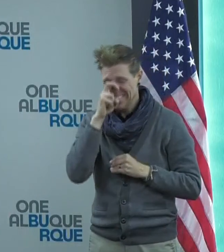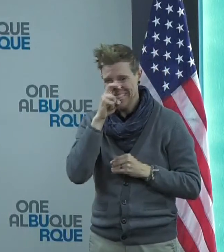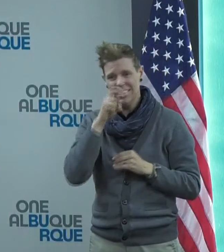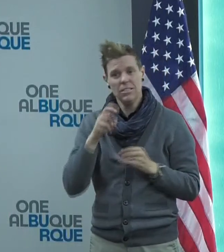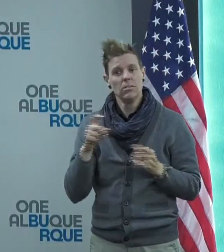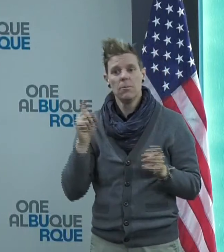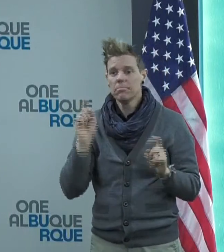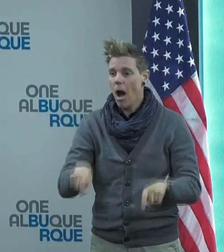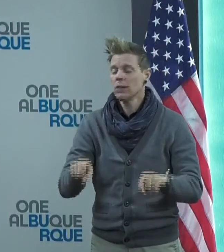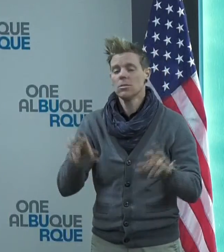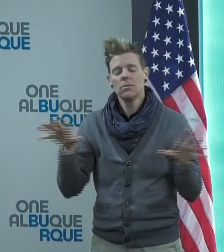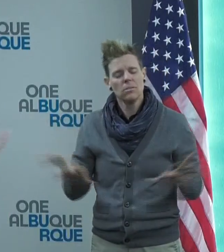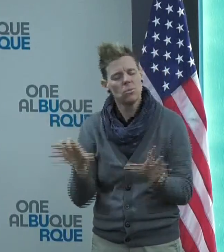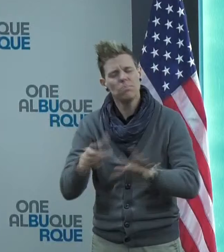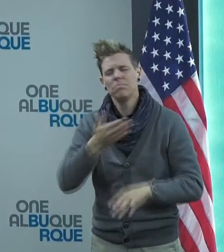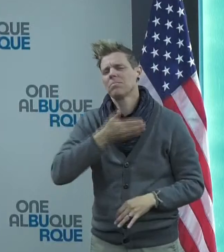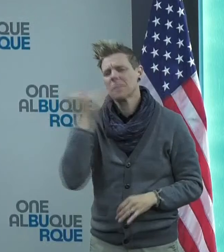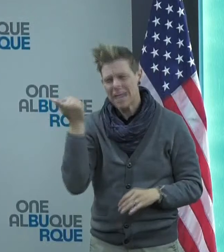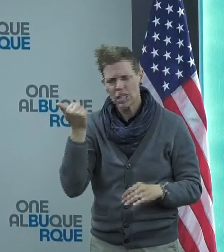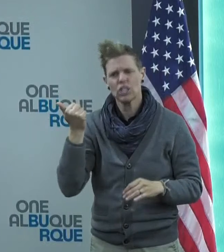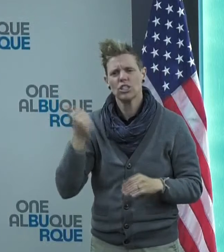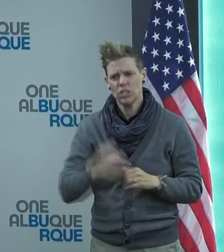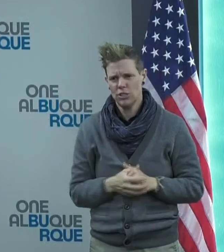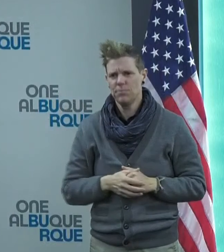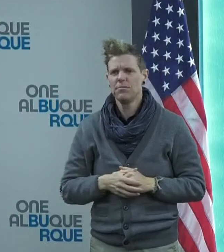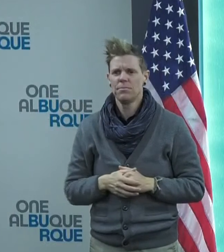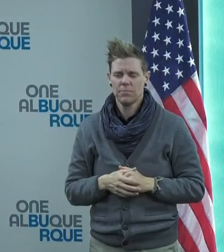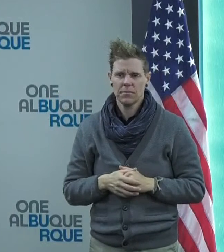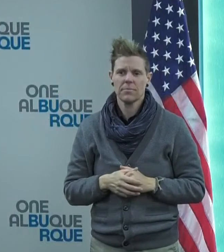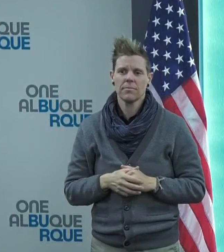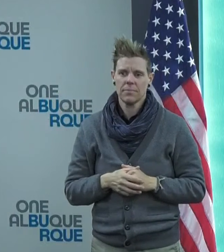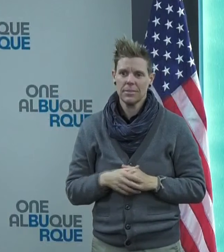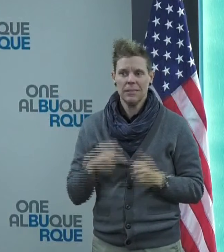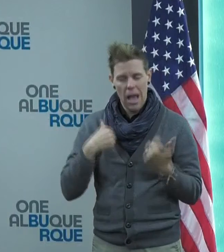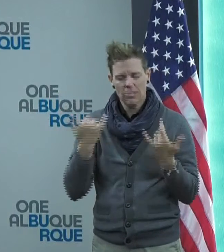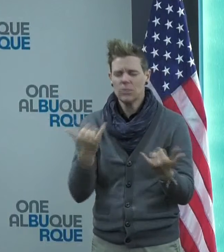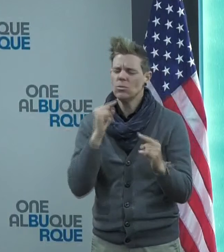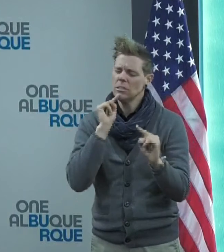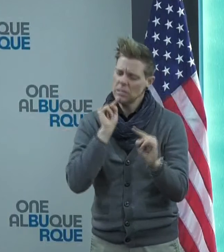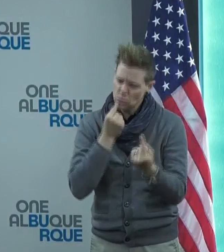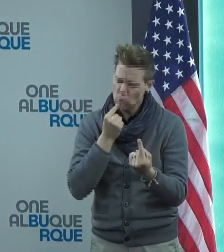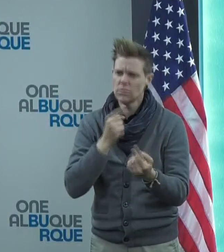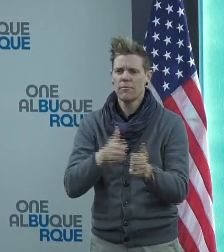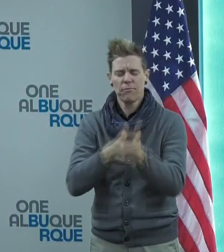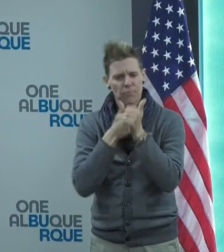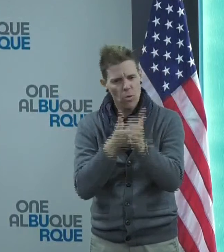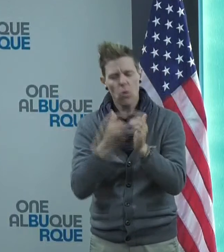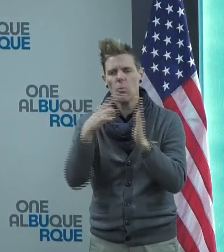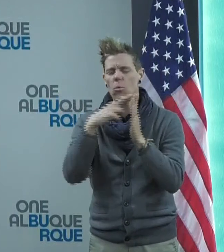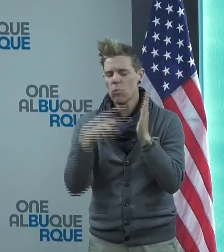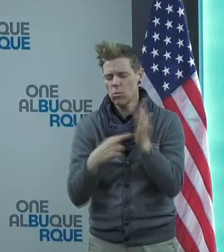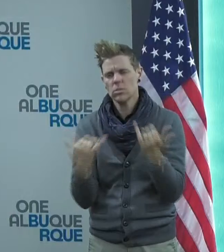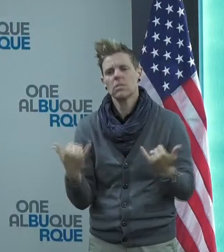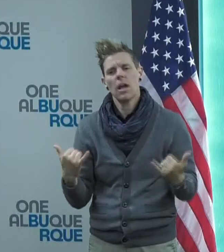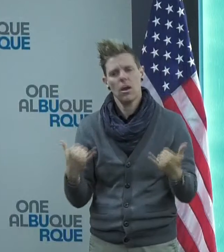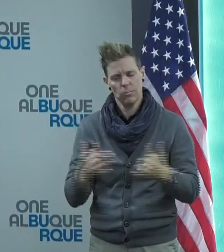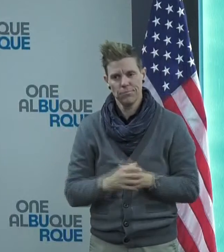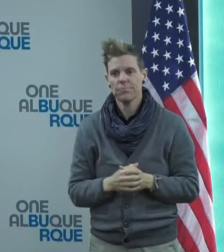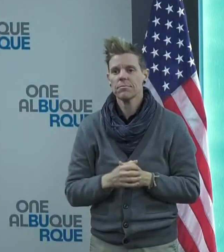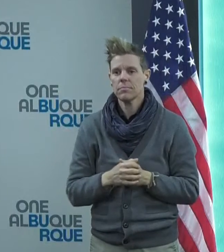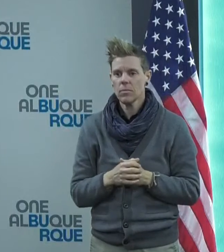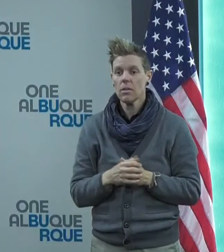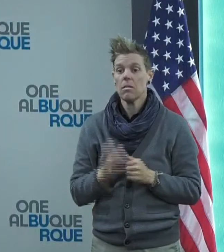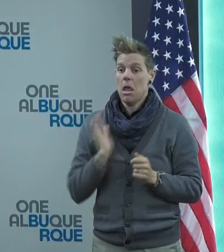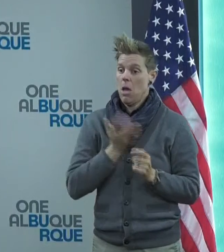ourselves to enforcing. Some other updates. The Cultural Services Department announced that the zoo and the Botanic Gardens, the